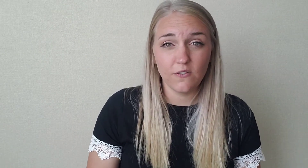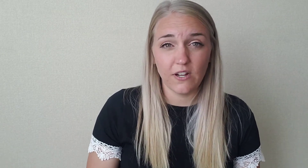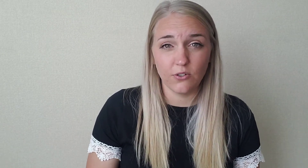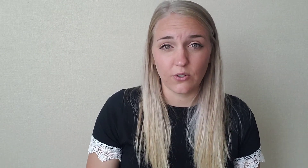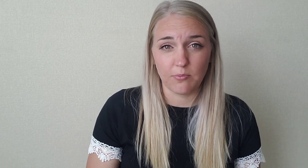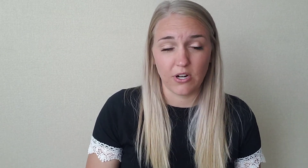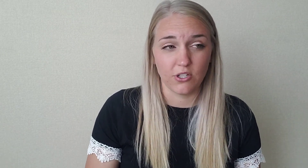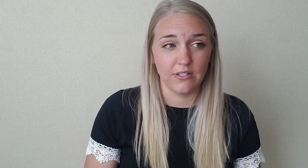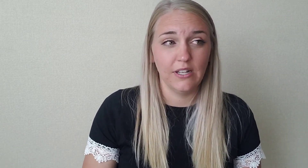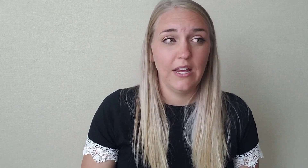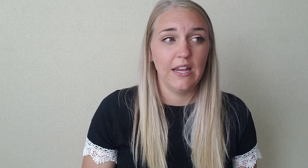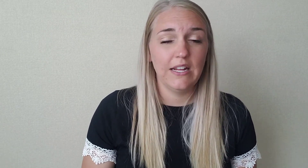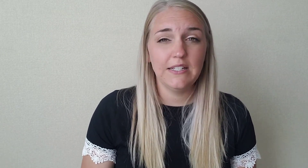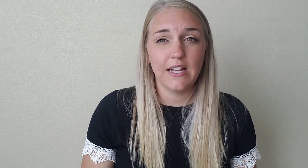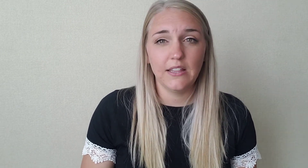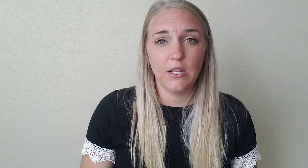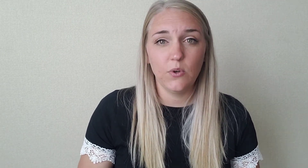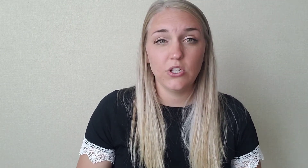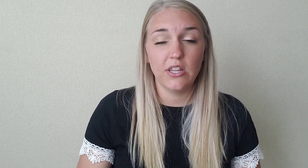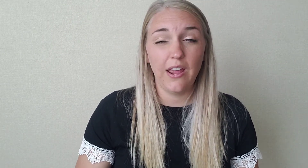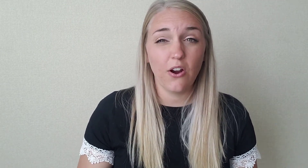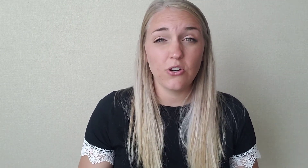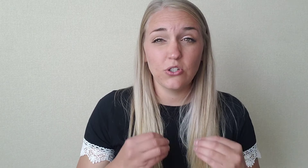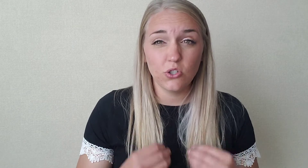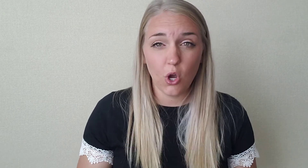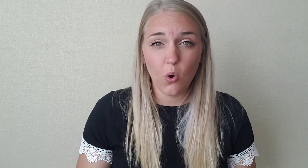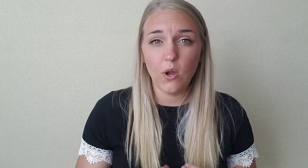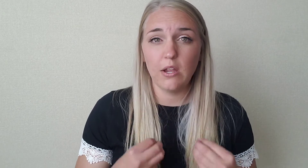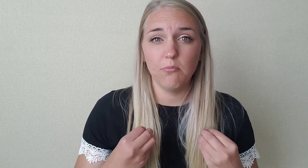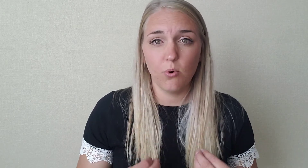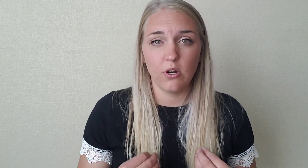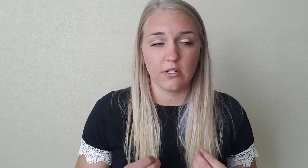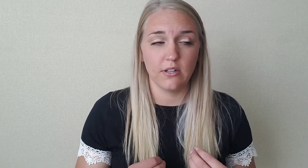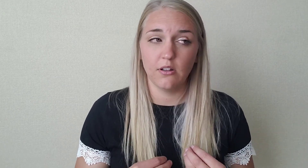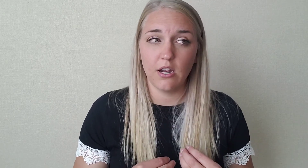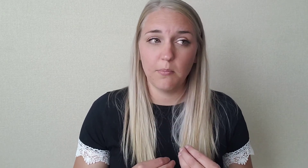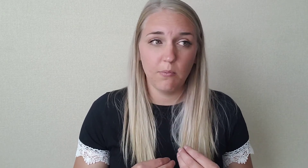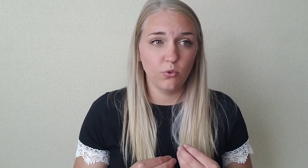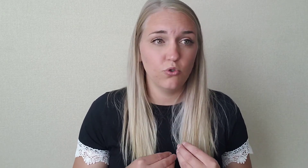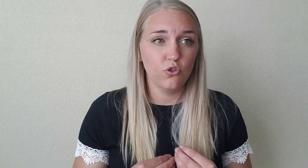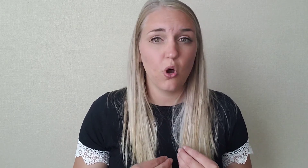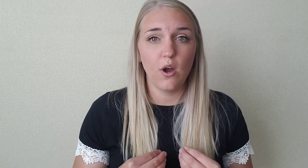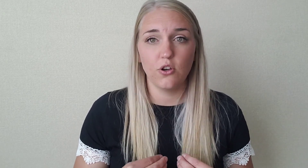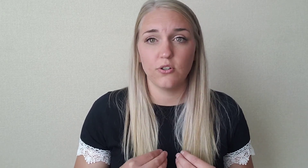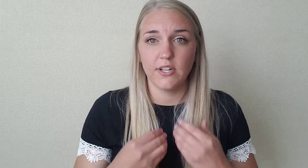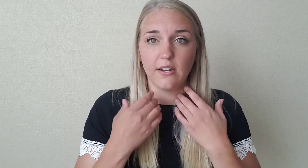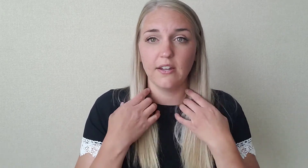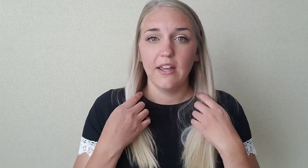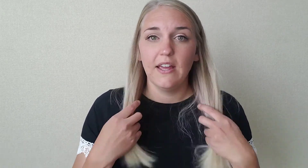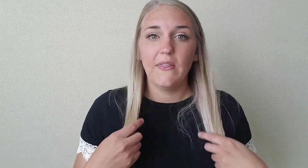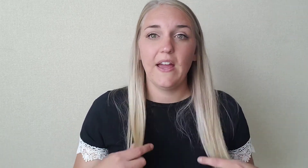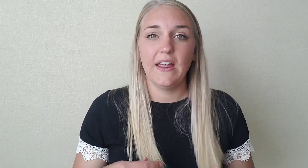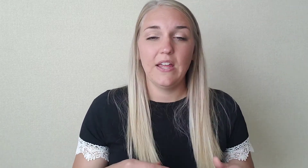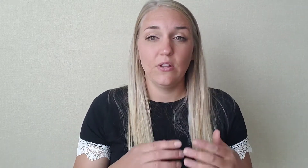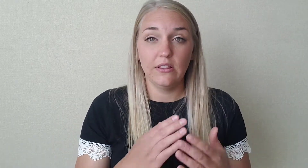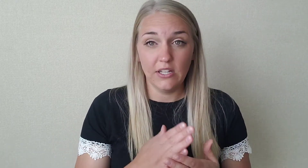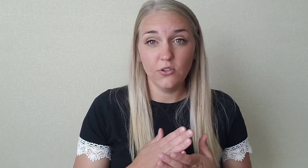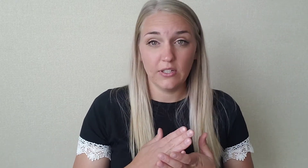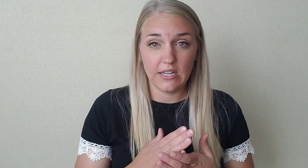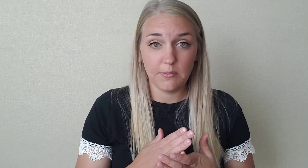facial expressions. In sign language, they are so important. A lot of people don't understand that it literally is